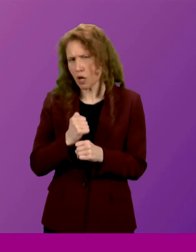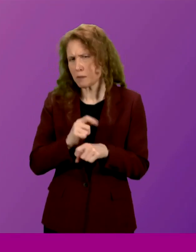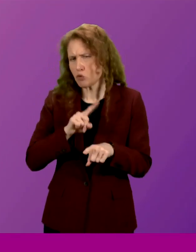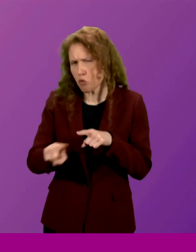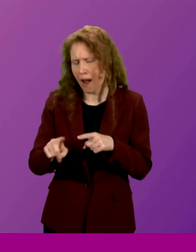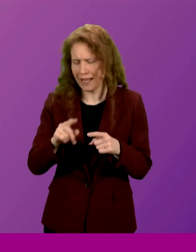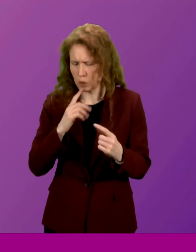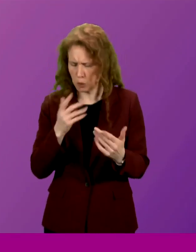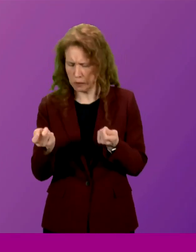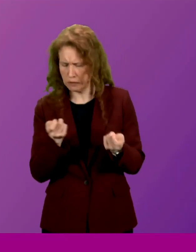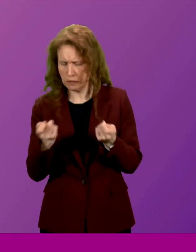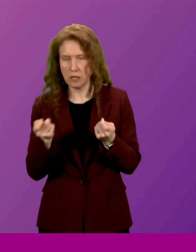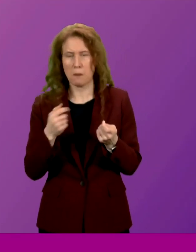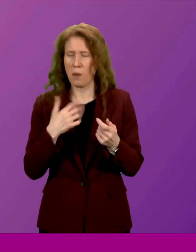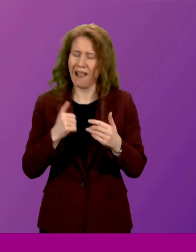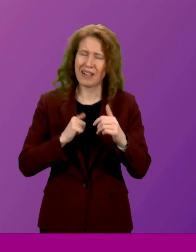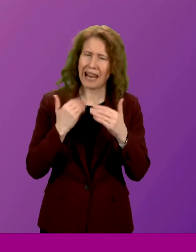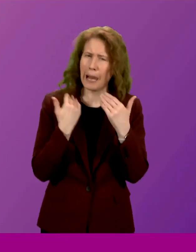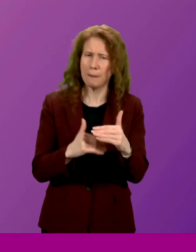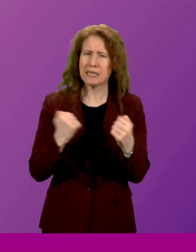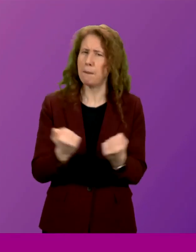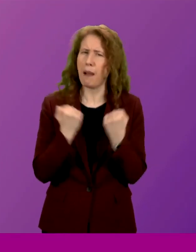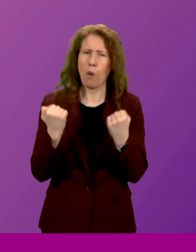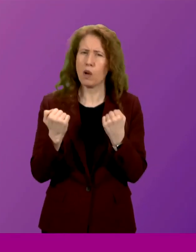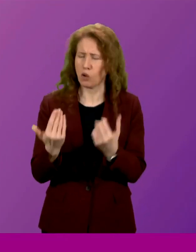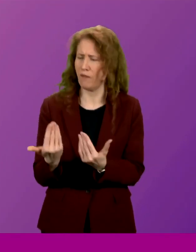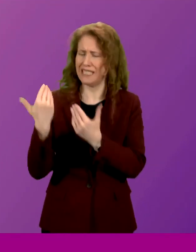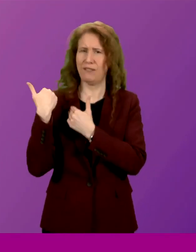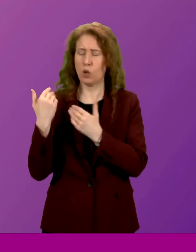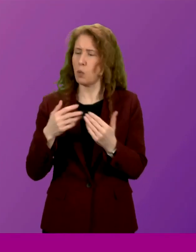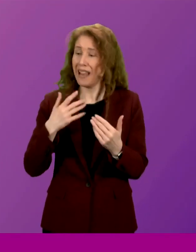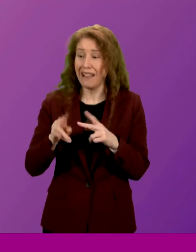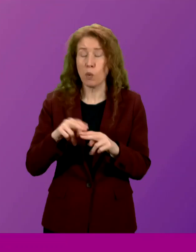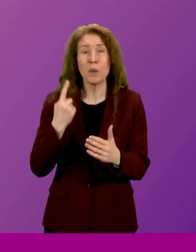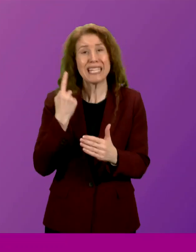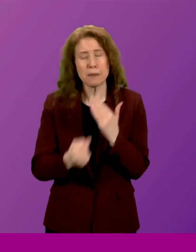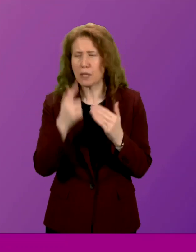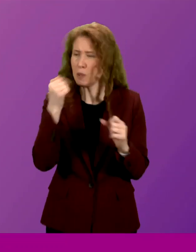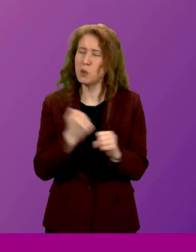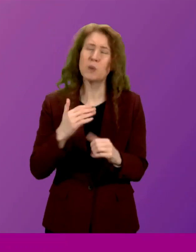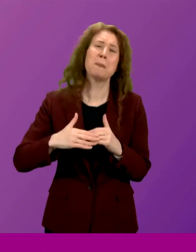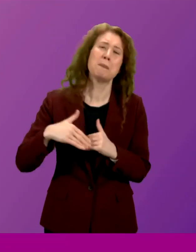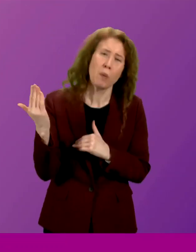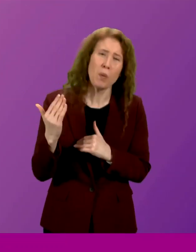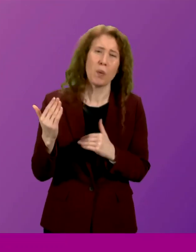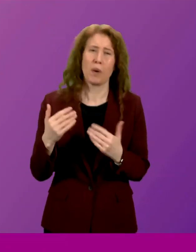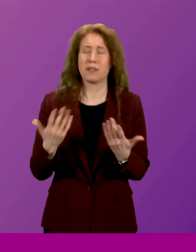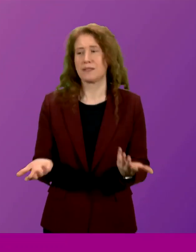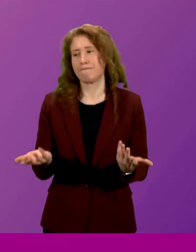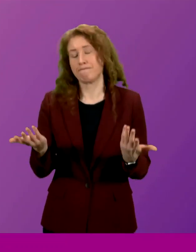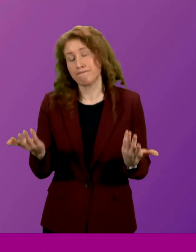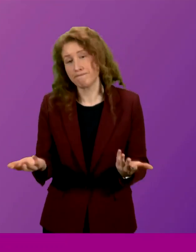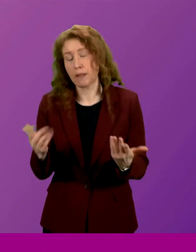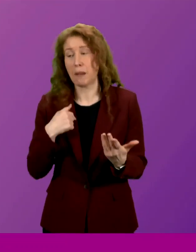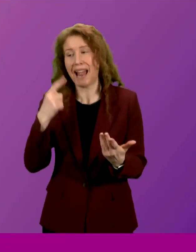counter with the limited powers of devolution. We could do more with the powers of independence that would give us more scope to act in this